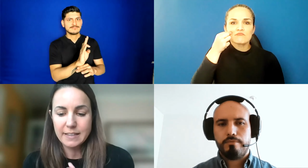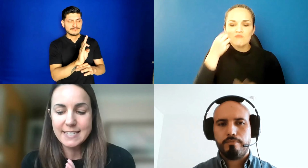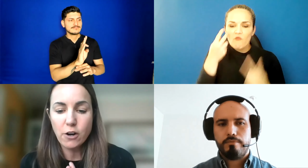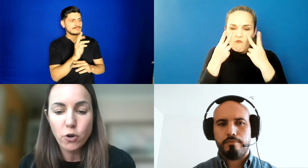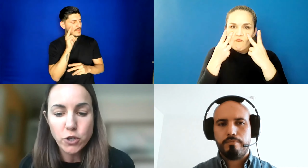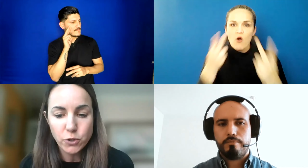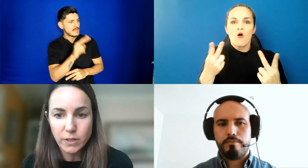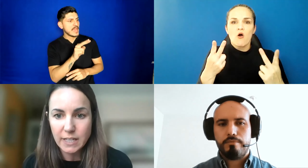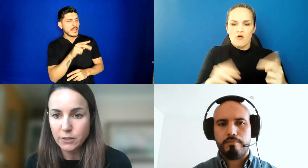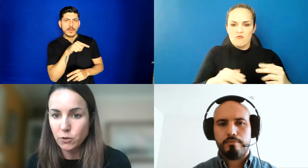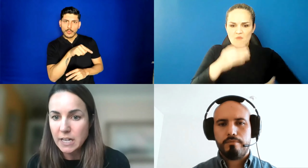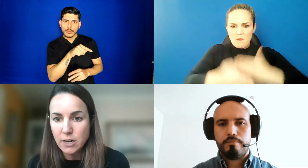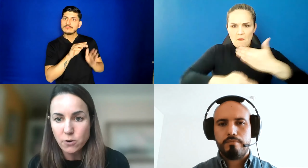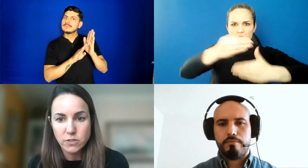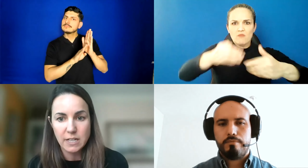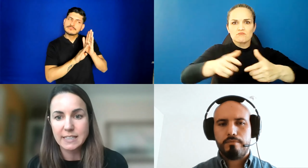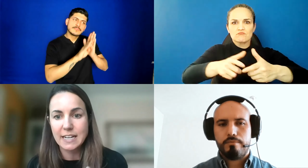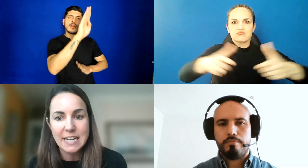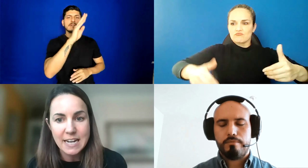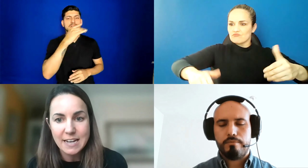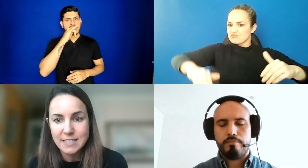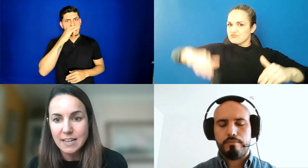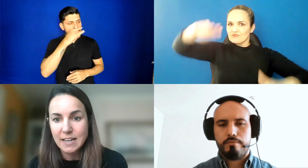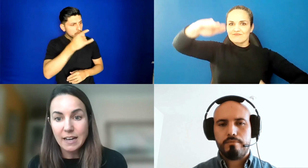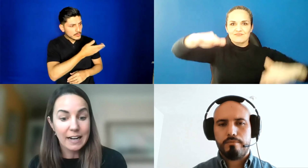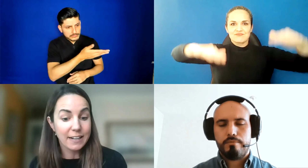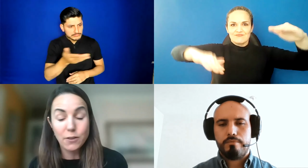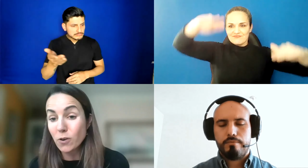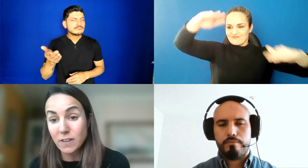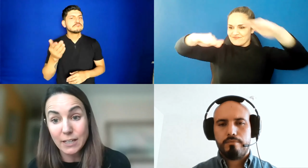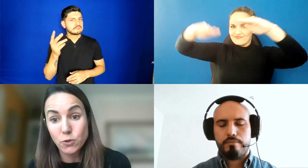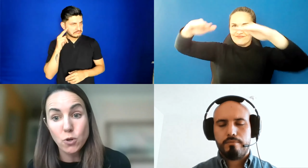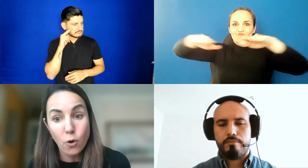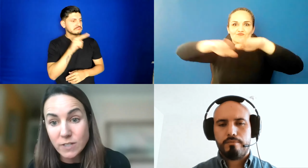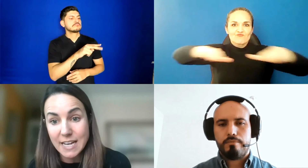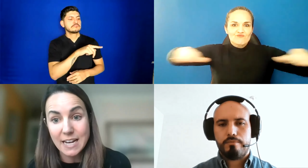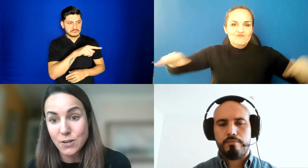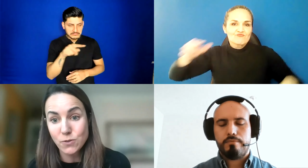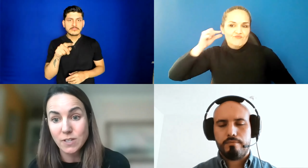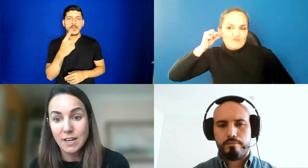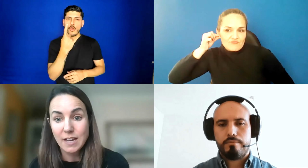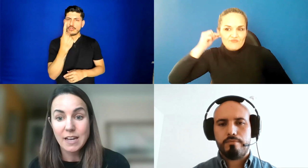this development of these children